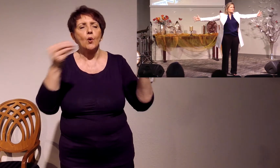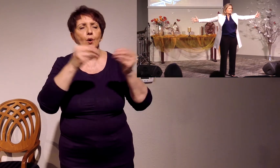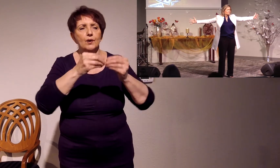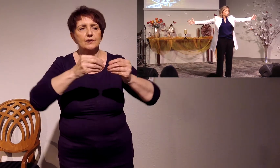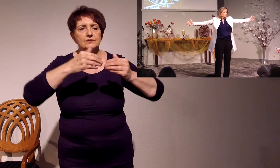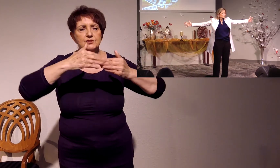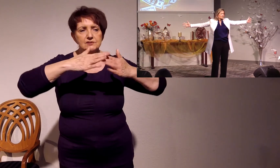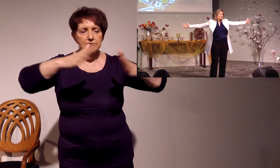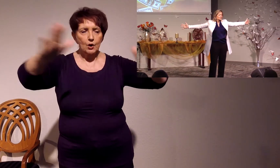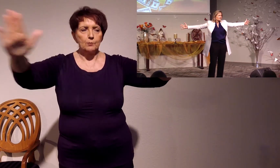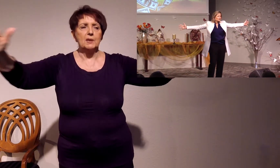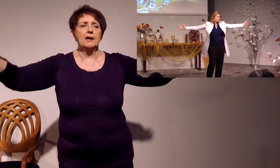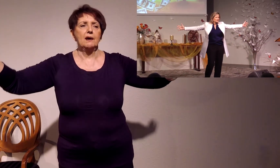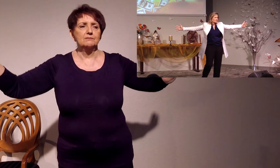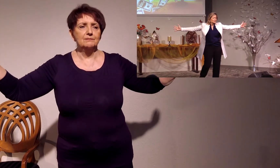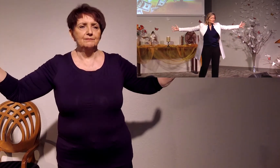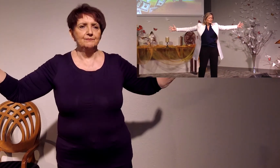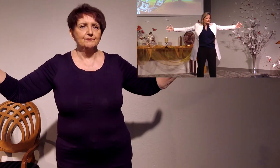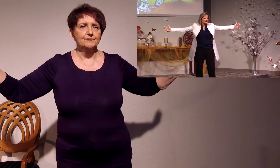it.